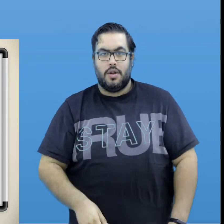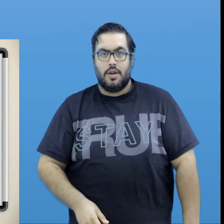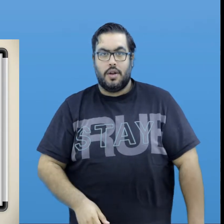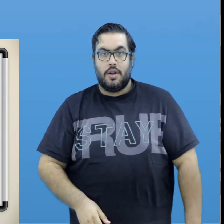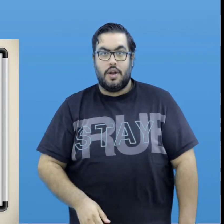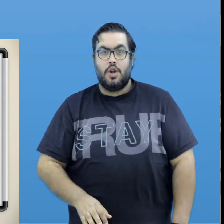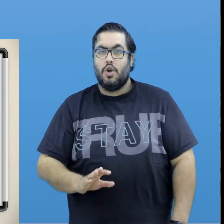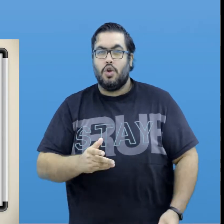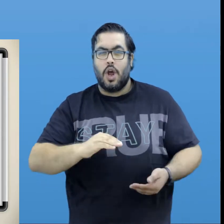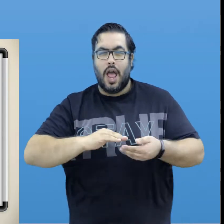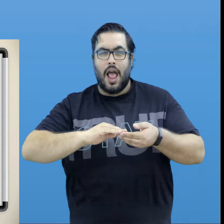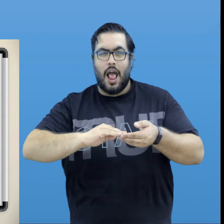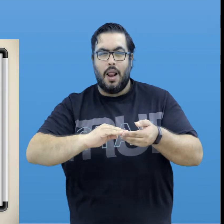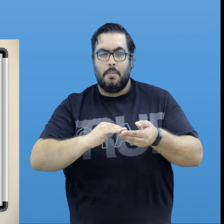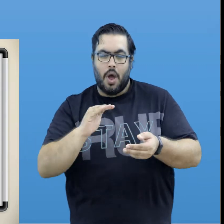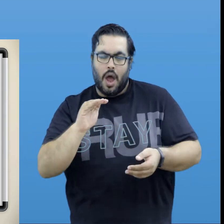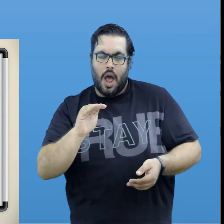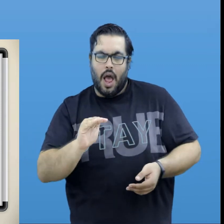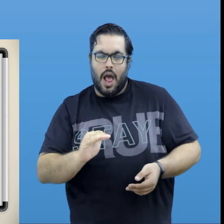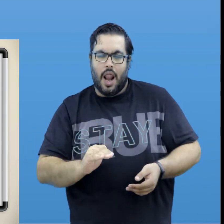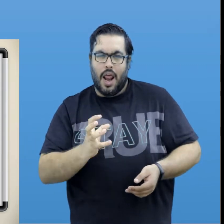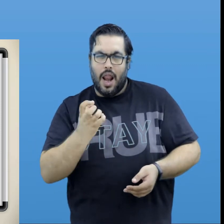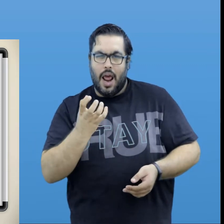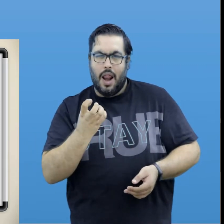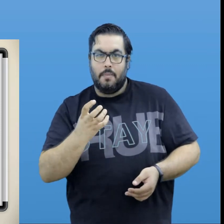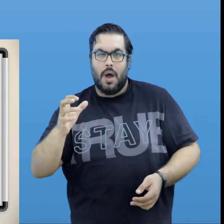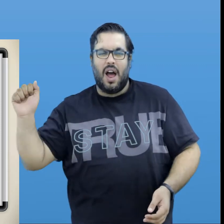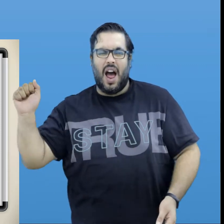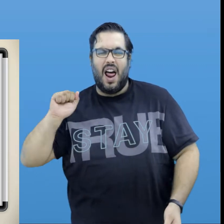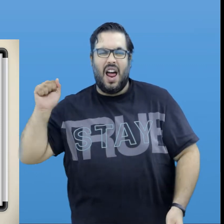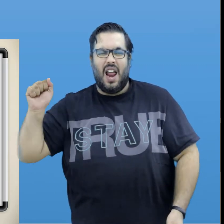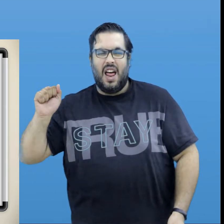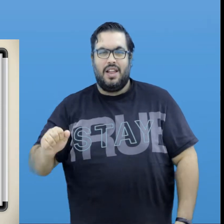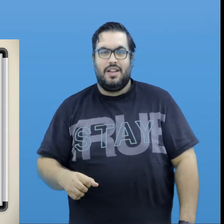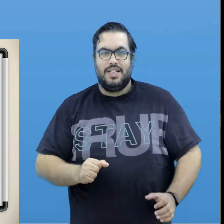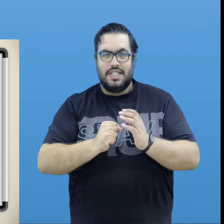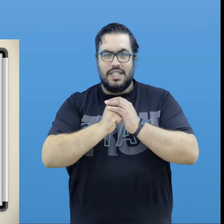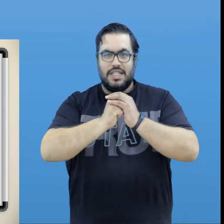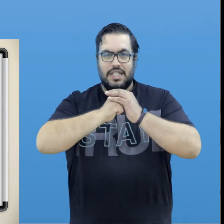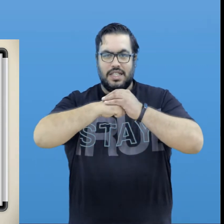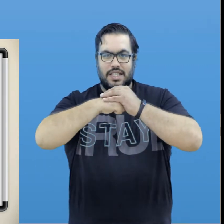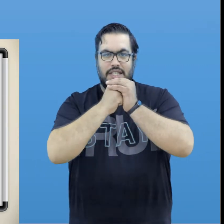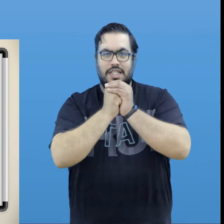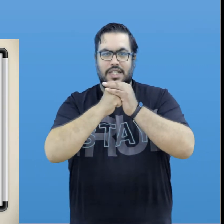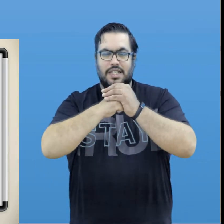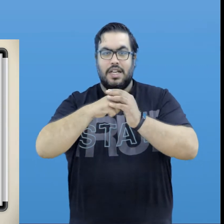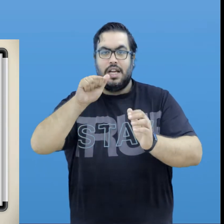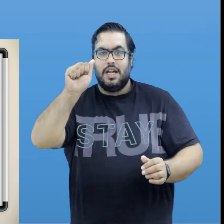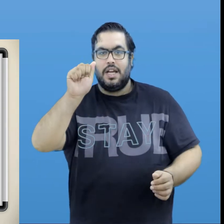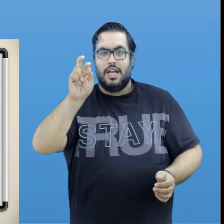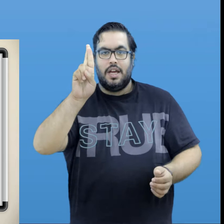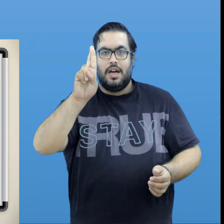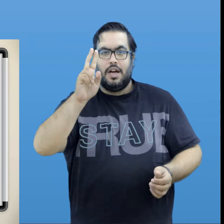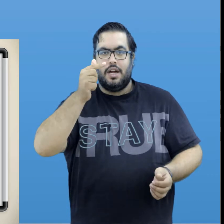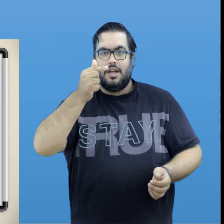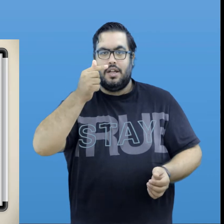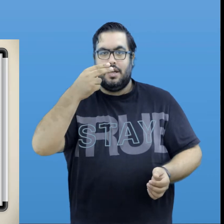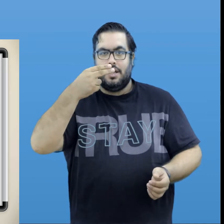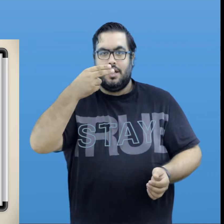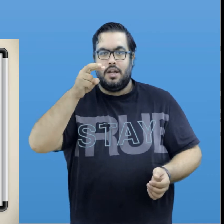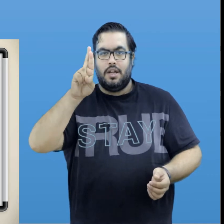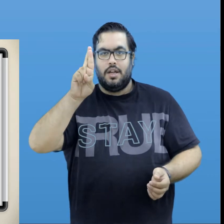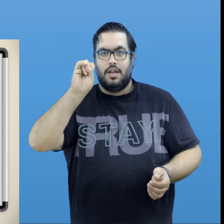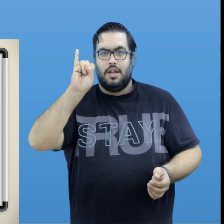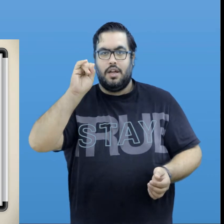Why did we do that? Because the other words don't fit in this context. So we chose for vital, we